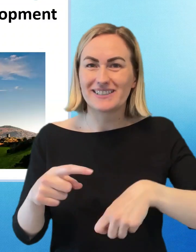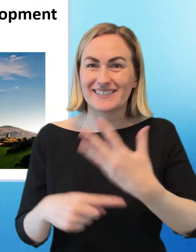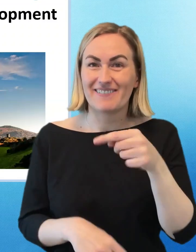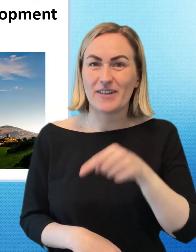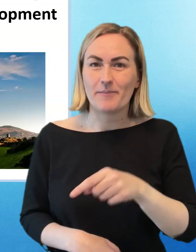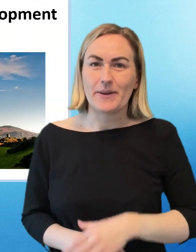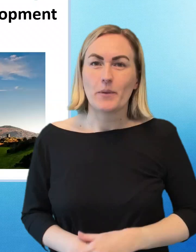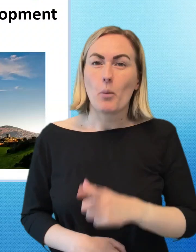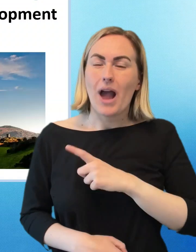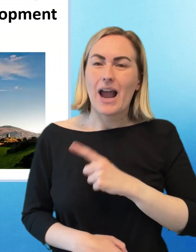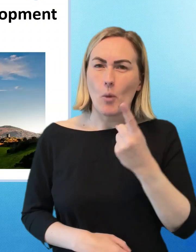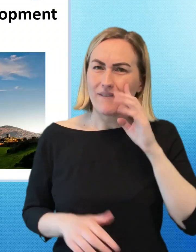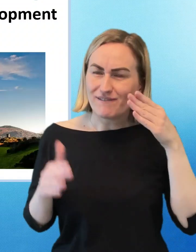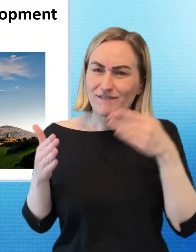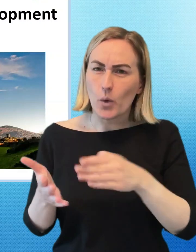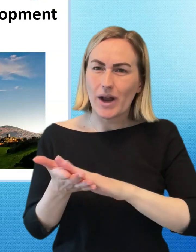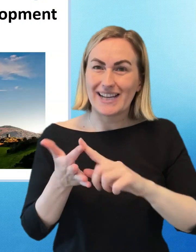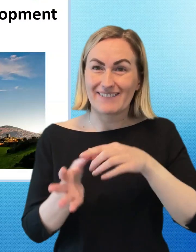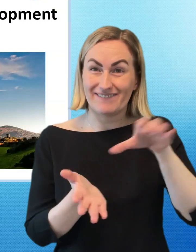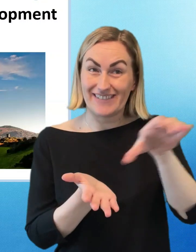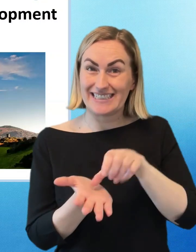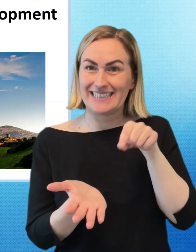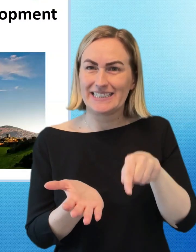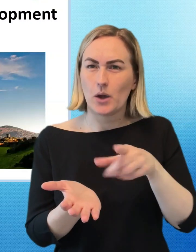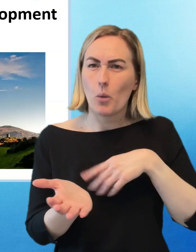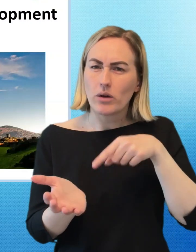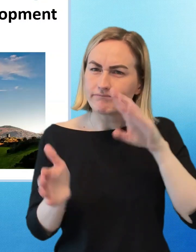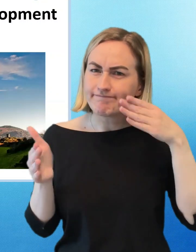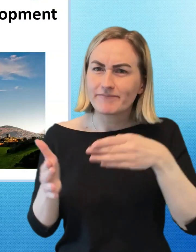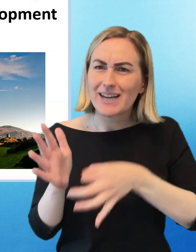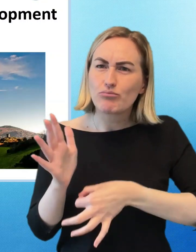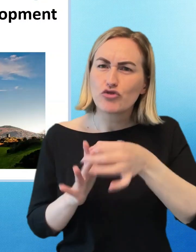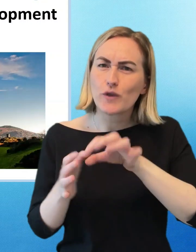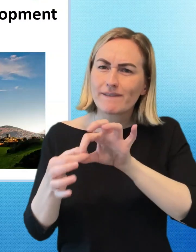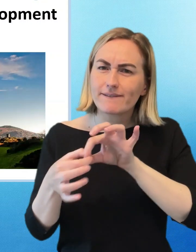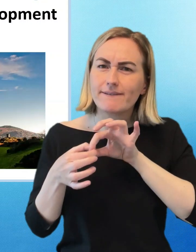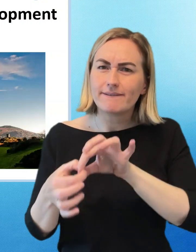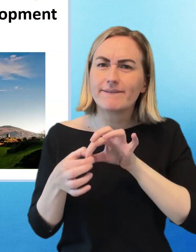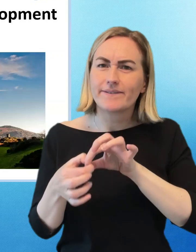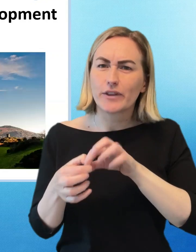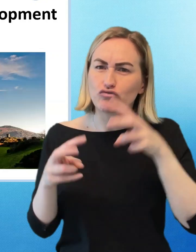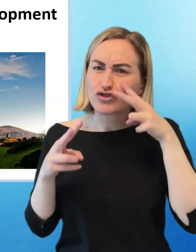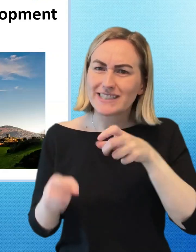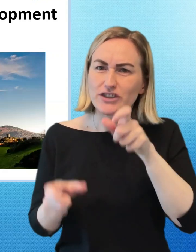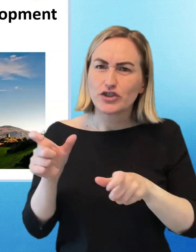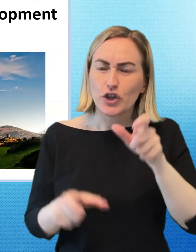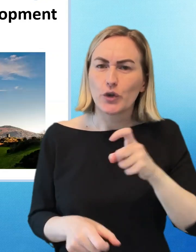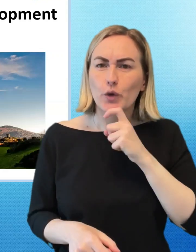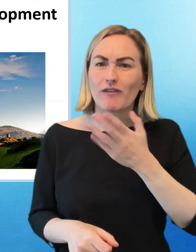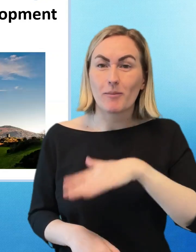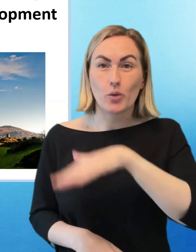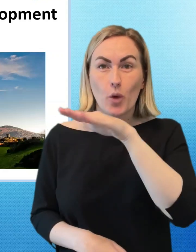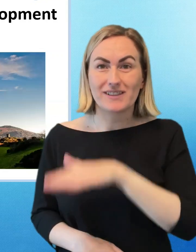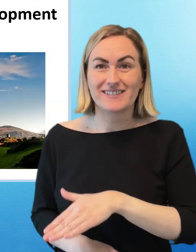of the focuses of the HEA-funded project was to improve connections between researchers in the North and South, we